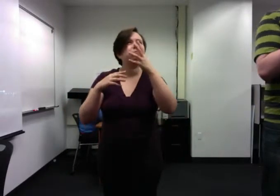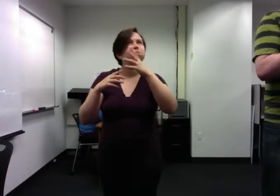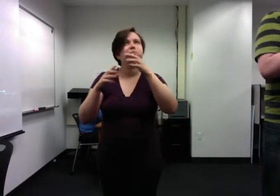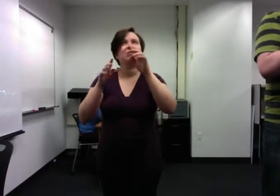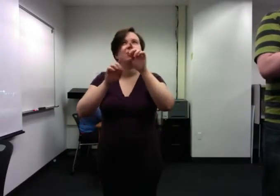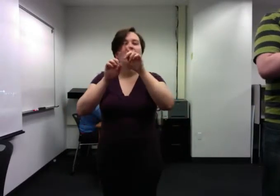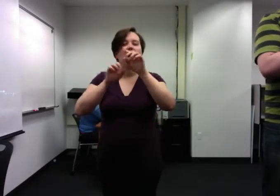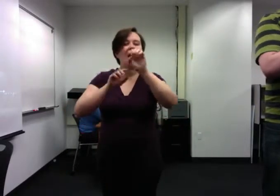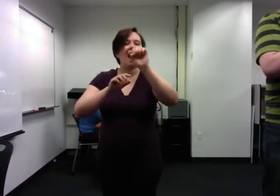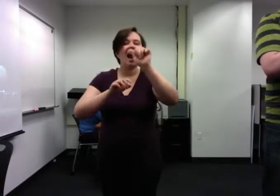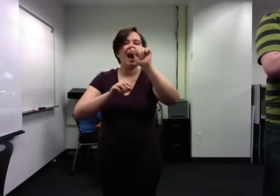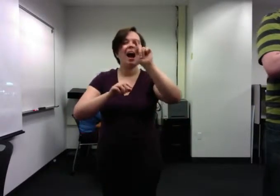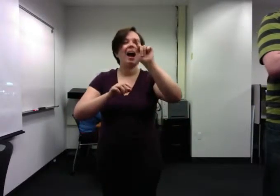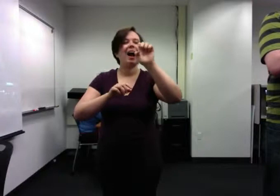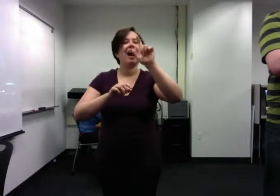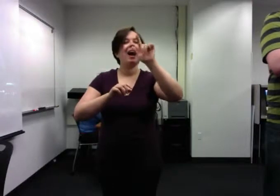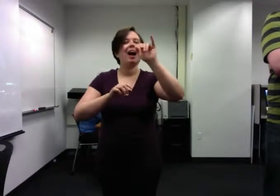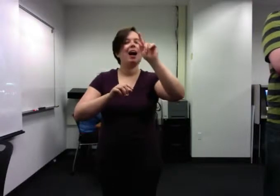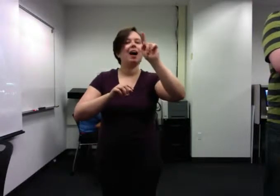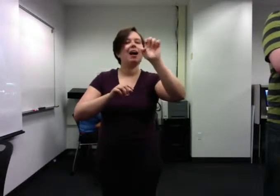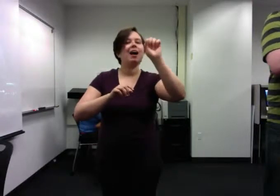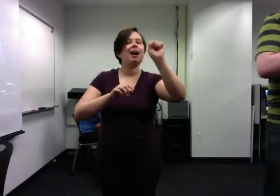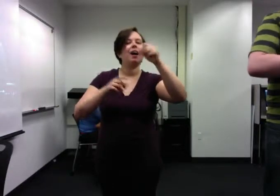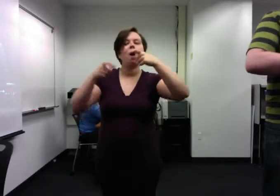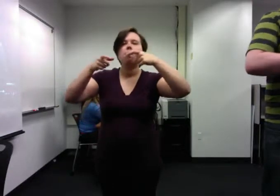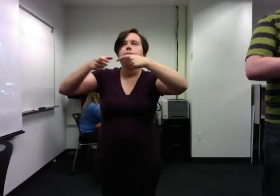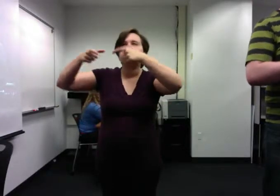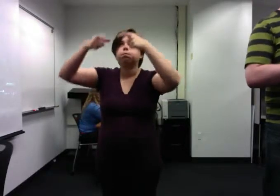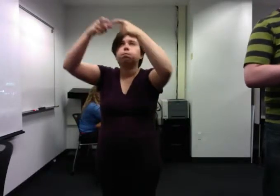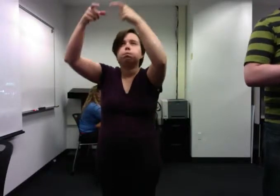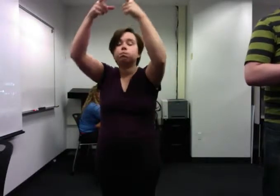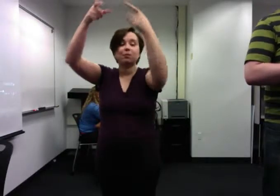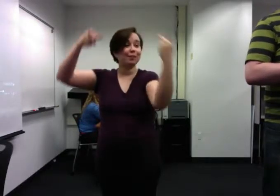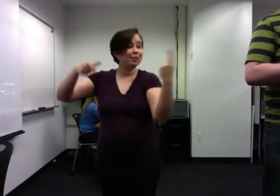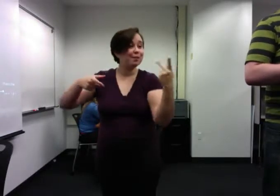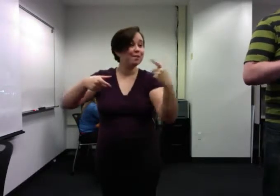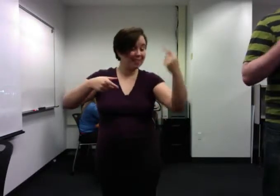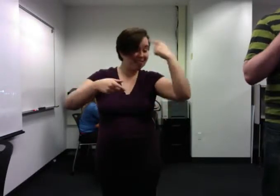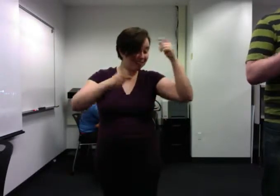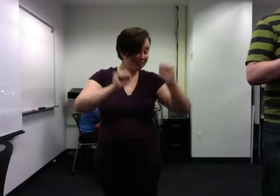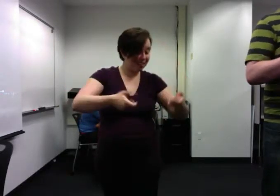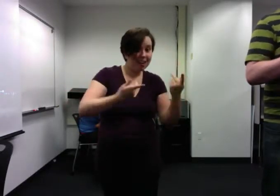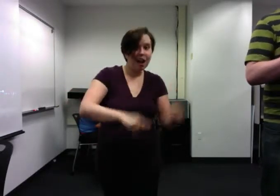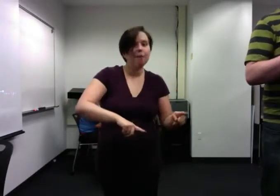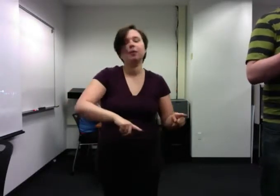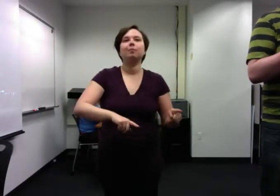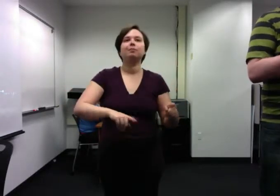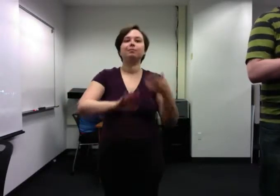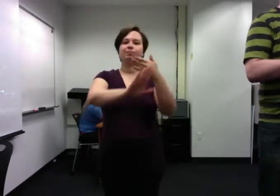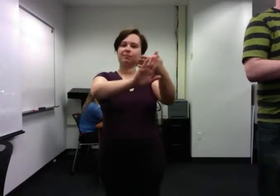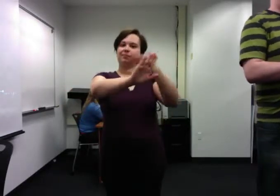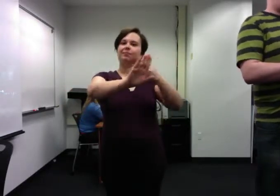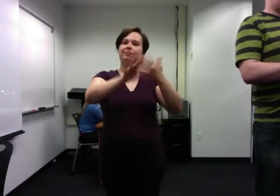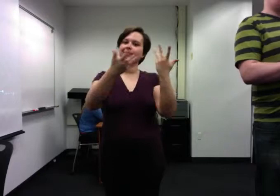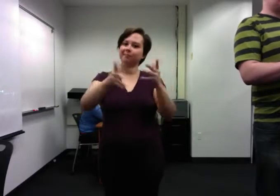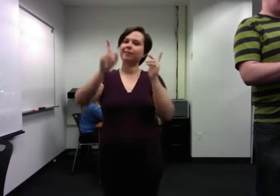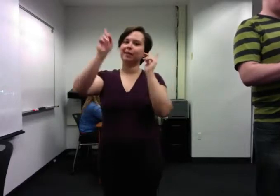me. I think we can make it happen. And the first thing before we go into satellite, now you've seen my new jacket, and I'm going to take it off,